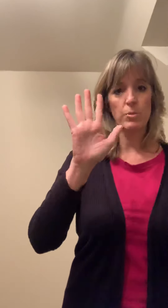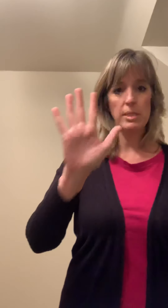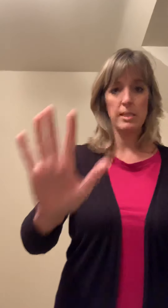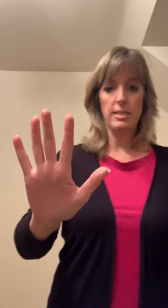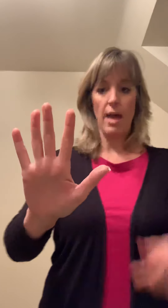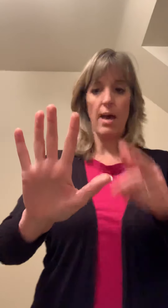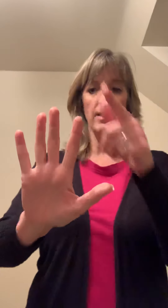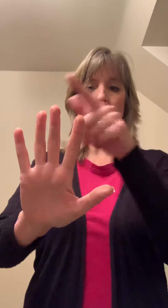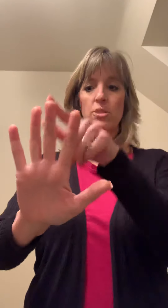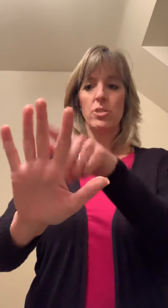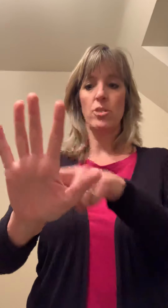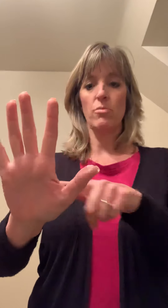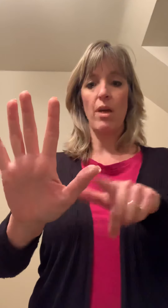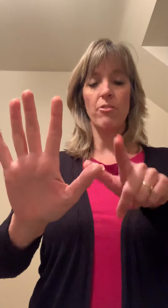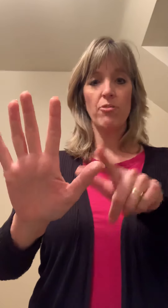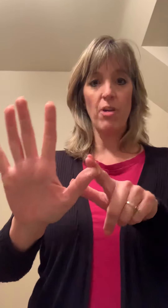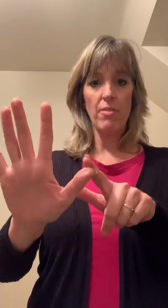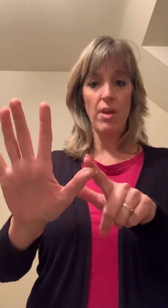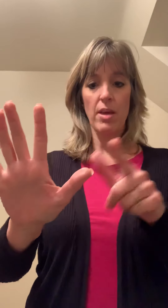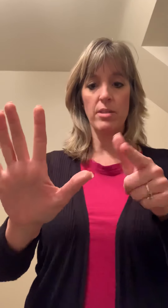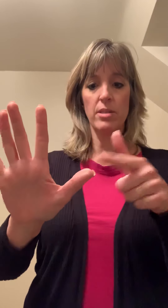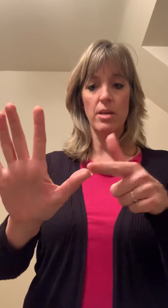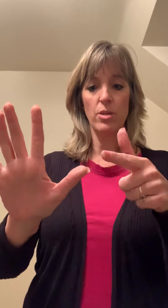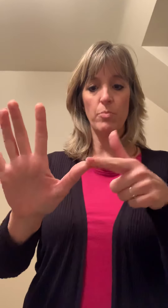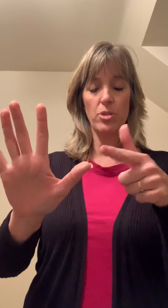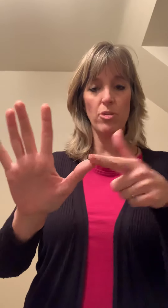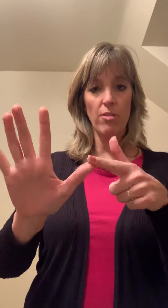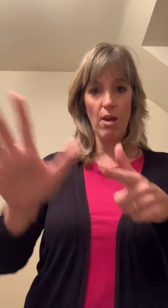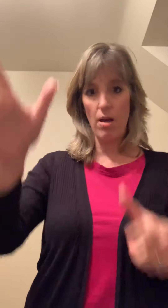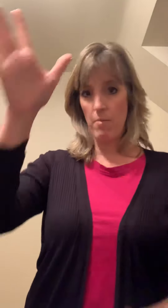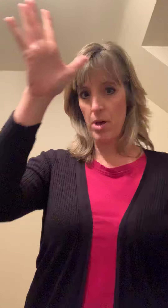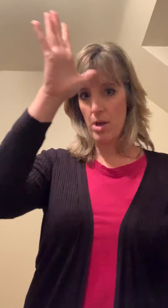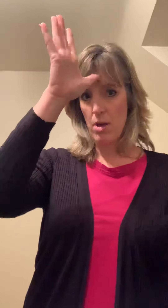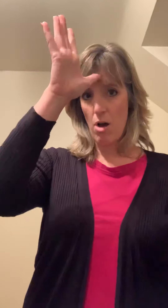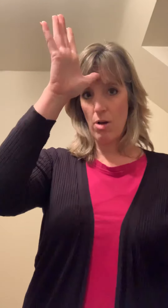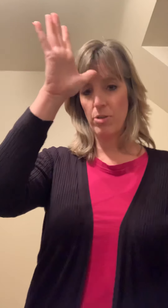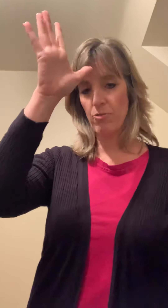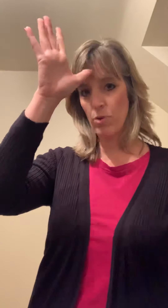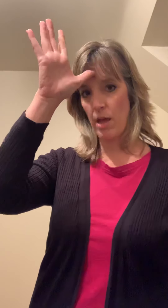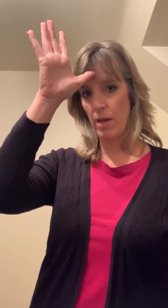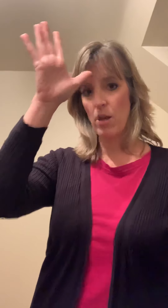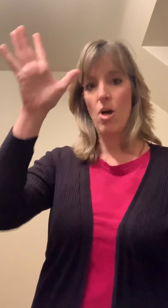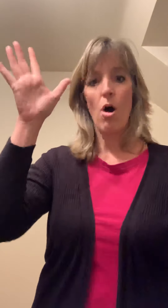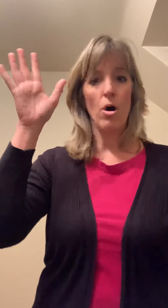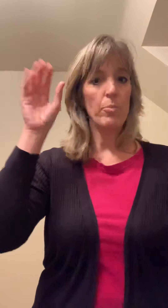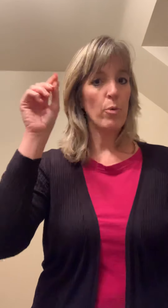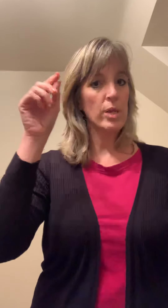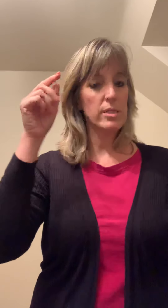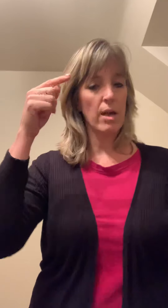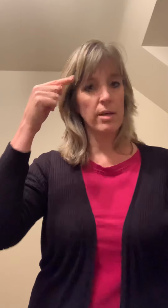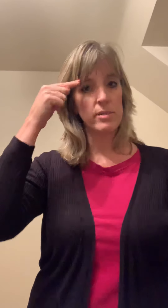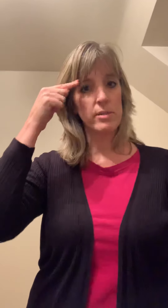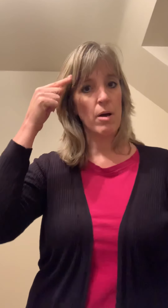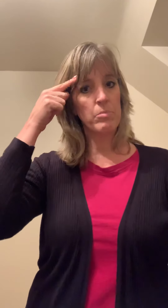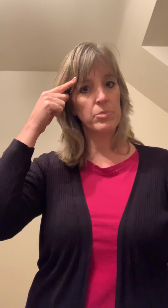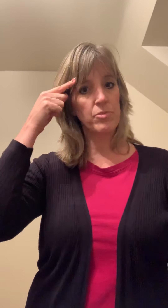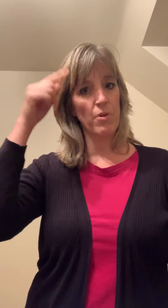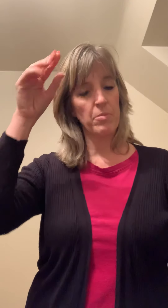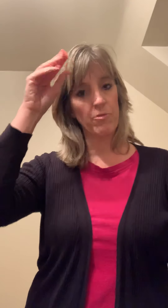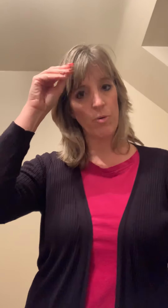is dad. So you have your 5 hand and you put your thumb on your forehead. All boy signs comes from the forehead.